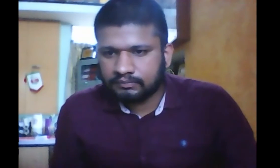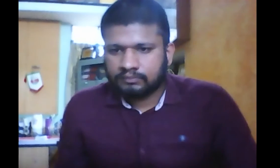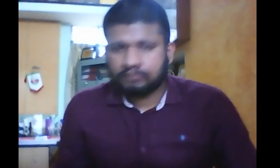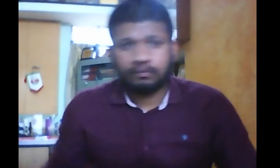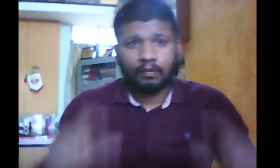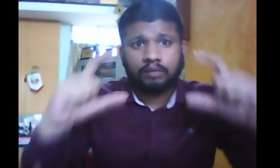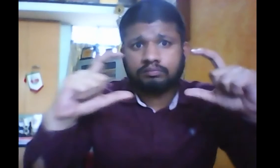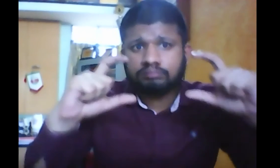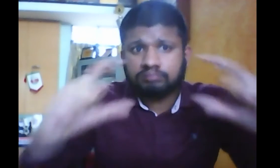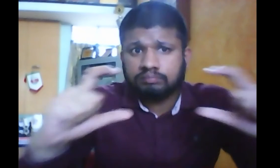Take care.